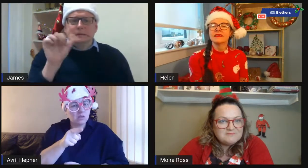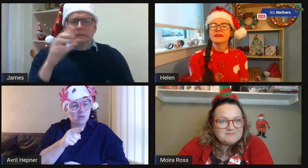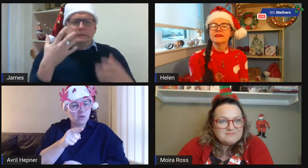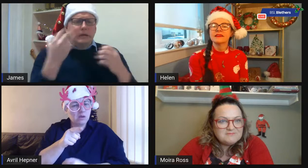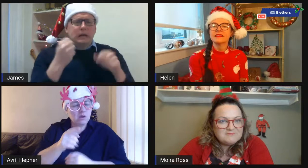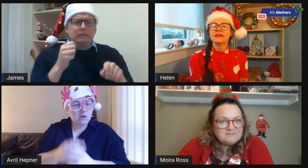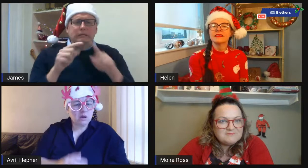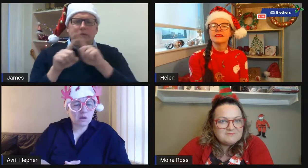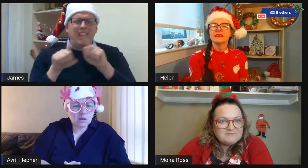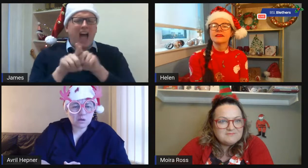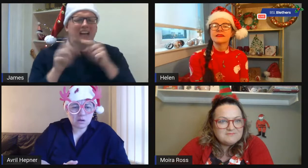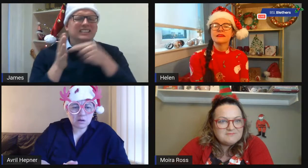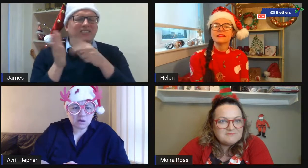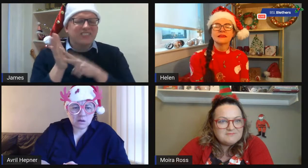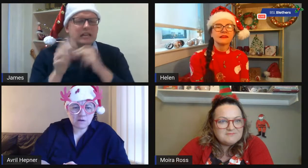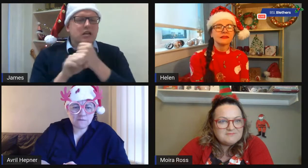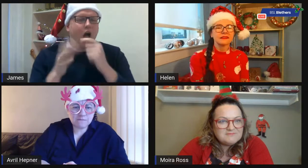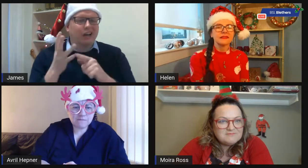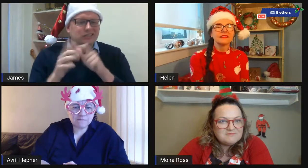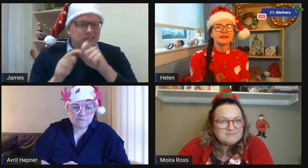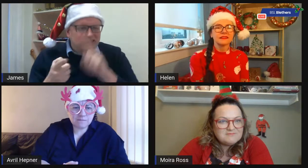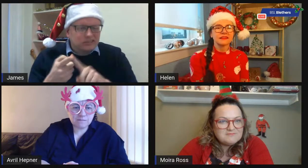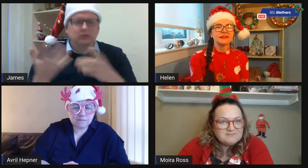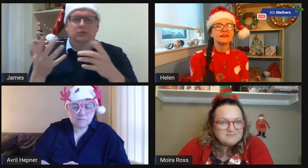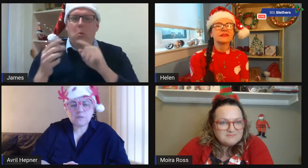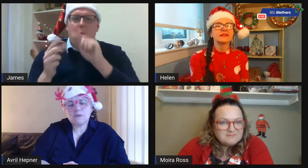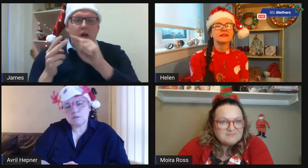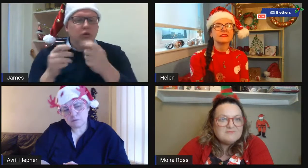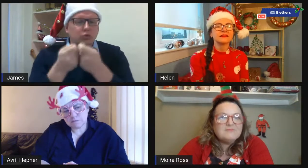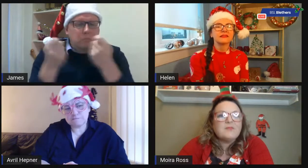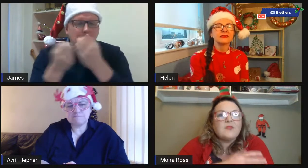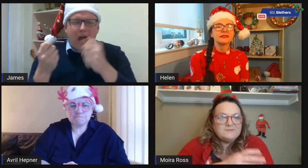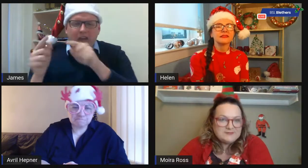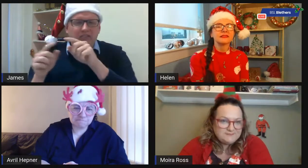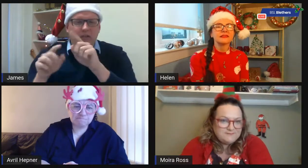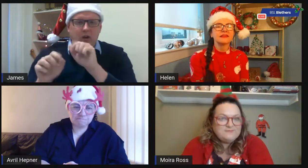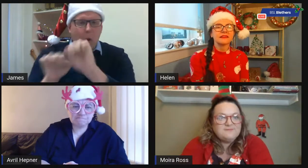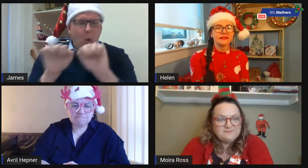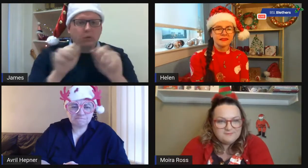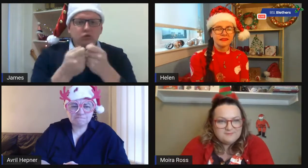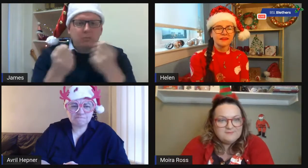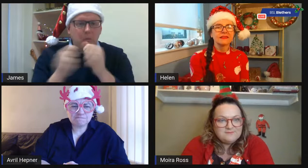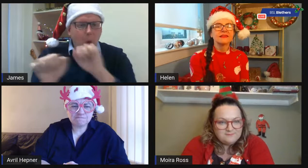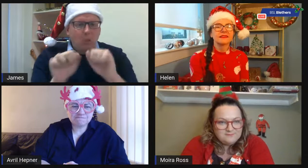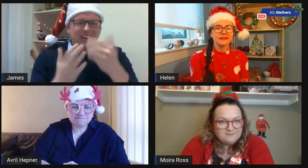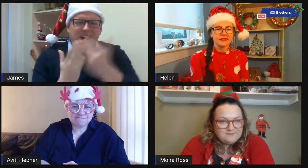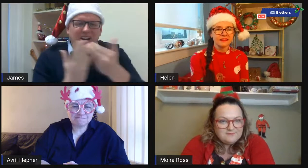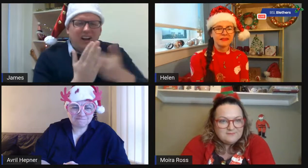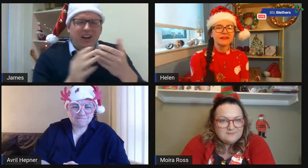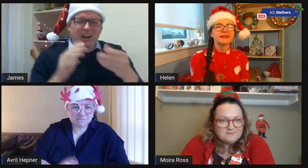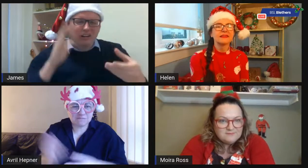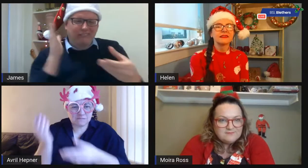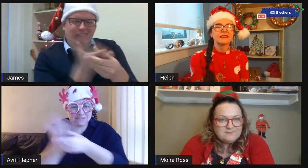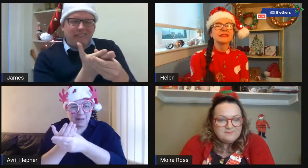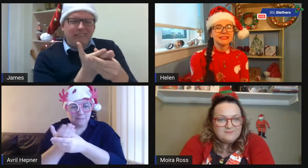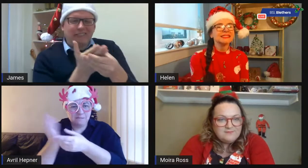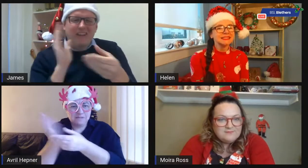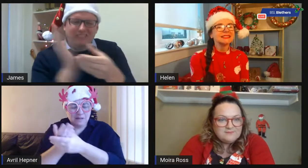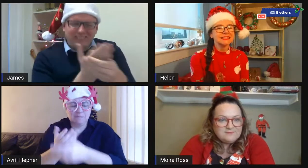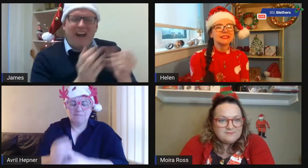other magazines that do the same thing? Or Yeah, there is. There have lots of magazines that say TV Guide. Sometimes their own